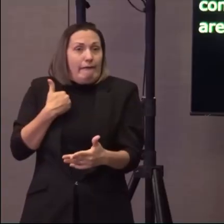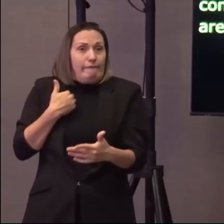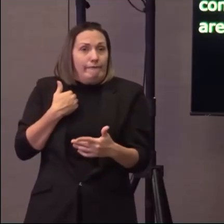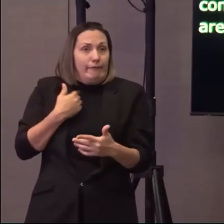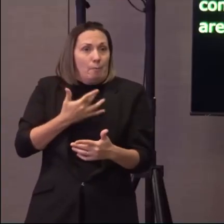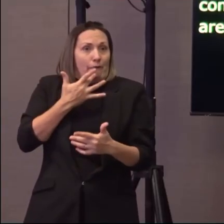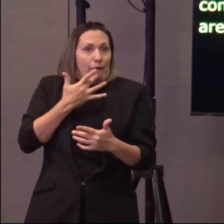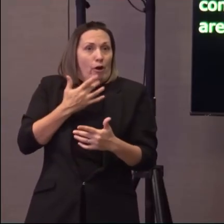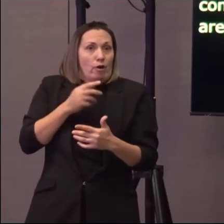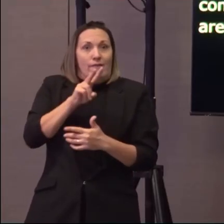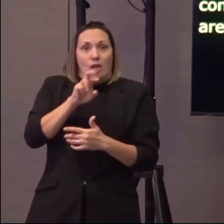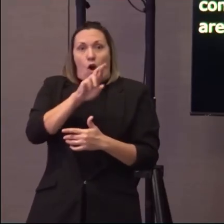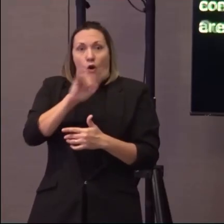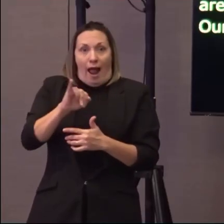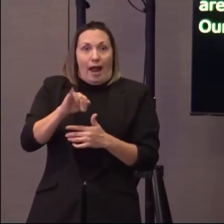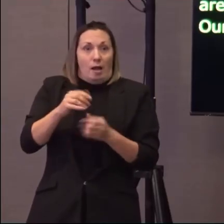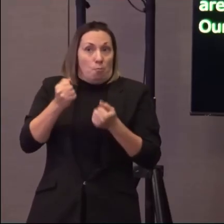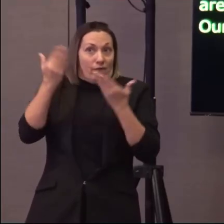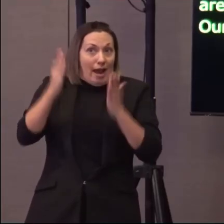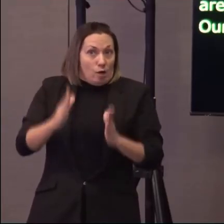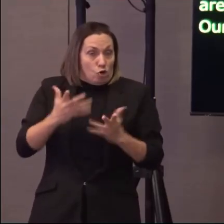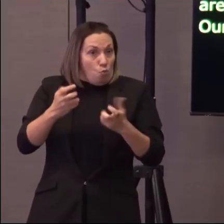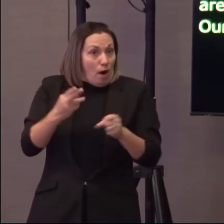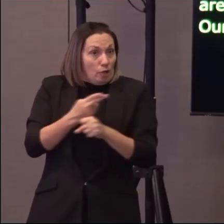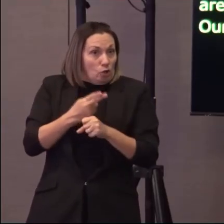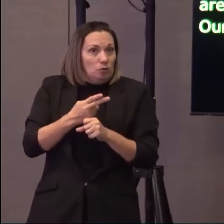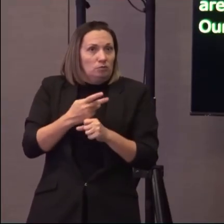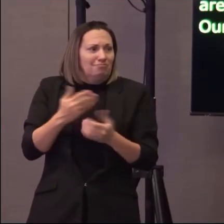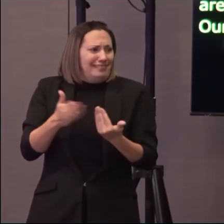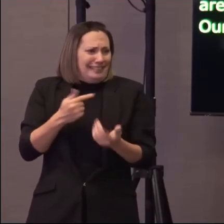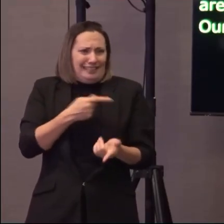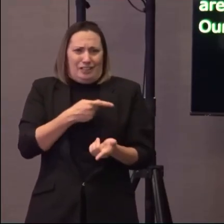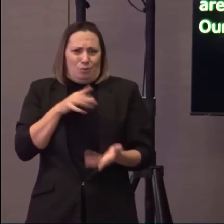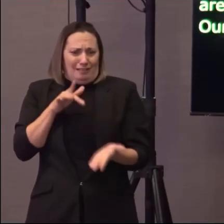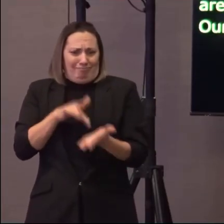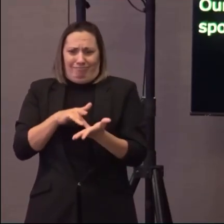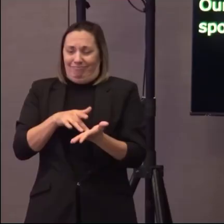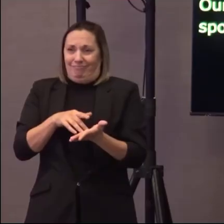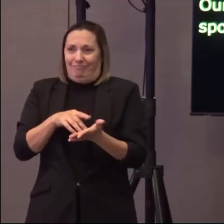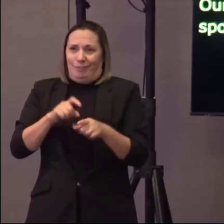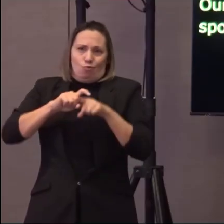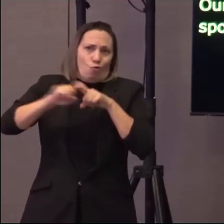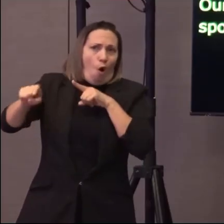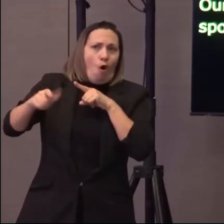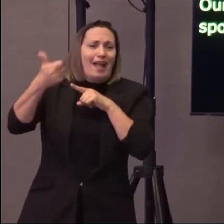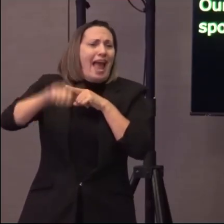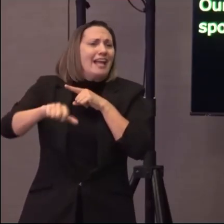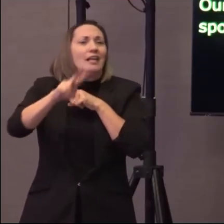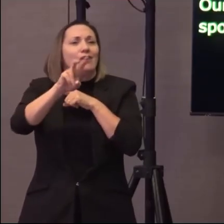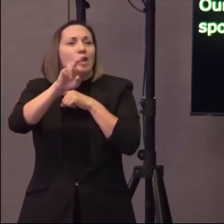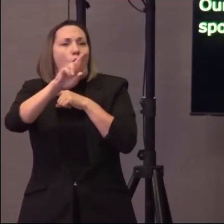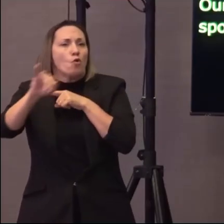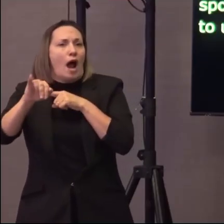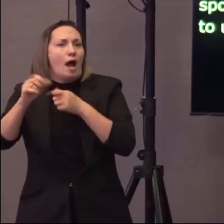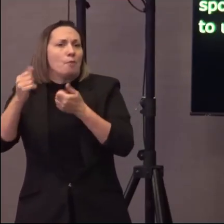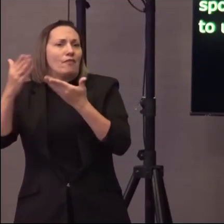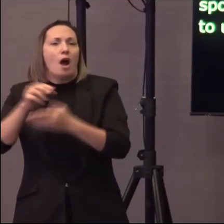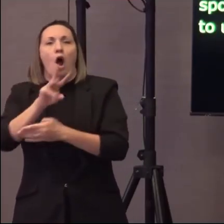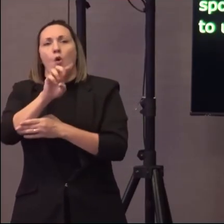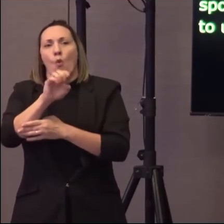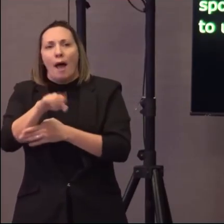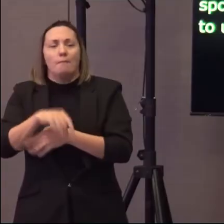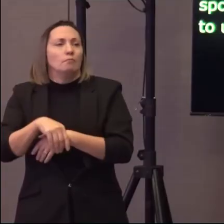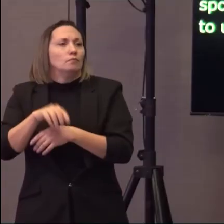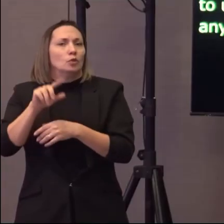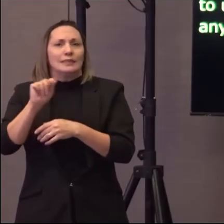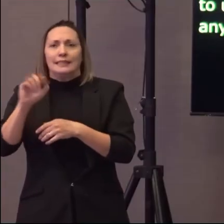or VRI provider that you like to use, I can make this button call any VRI provider that does WebRTC or SIP